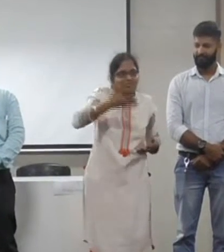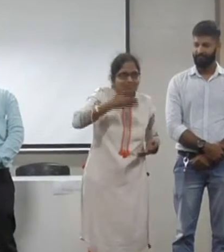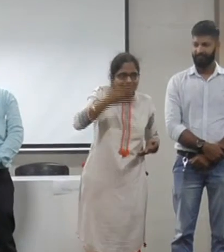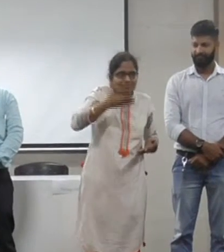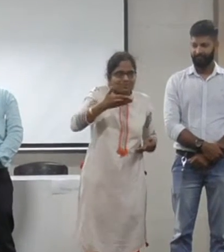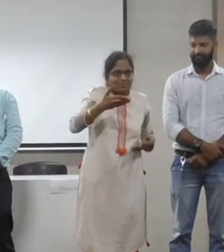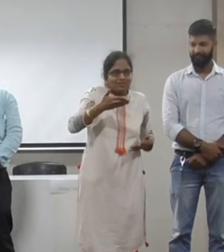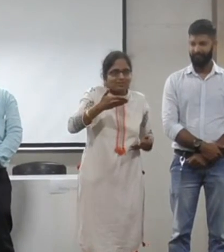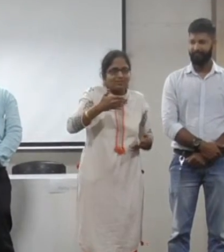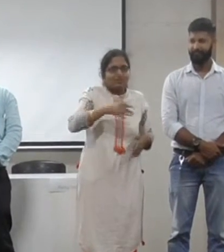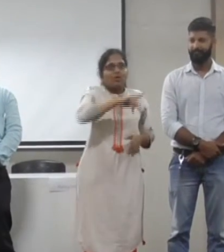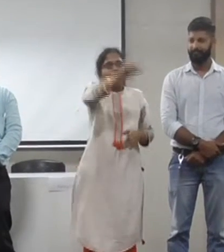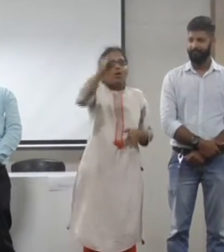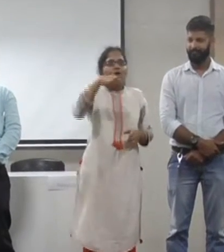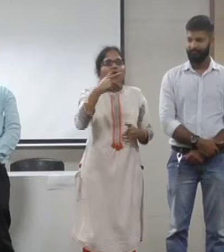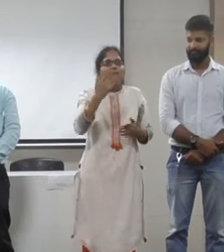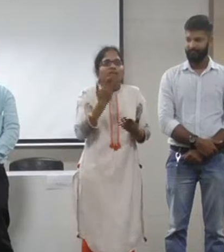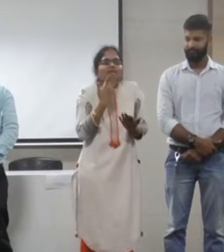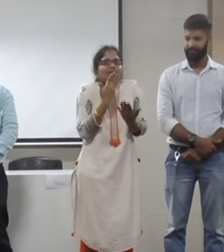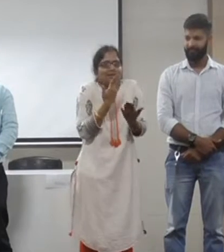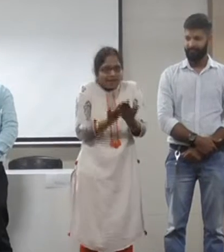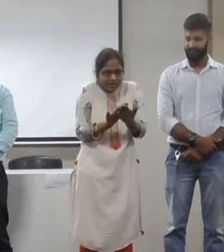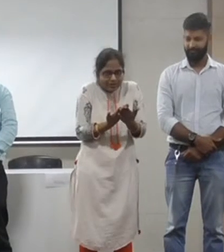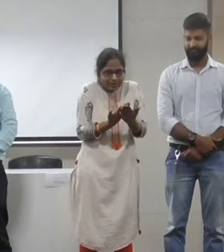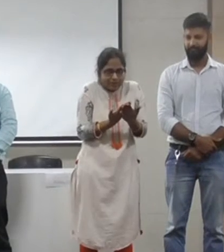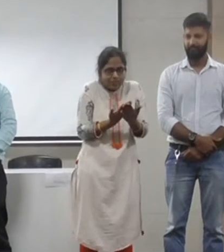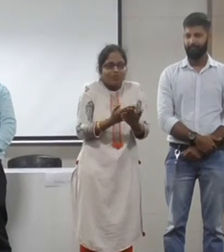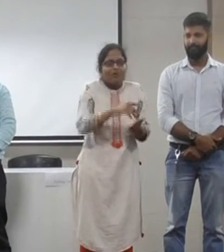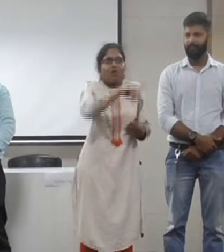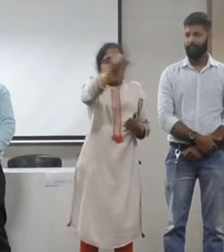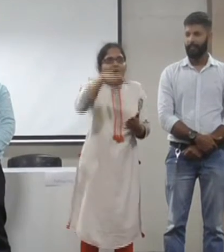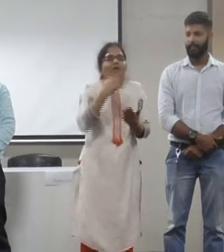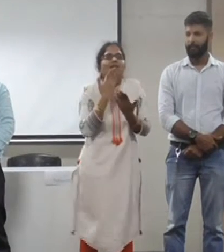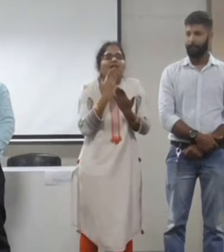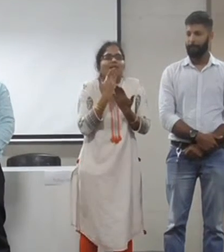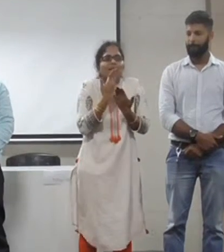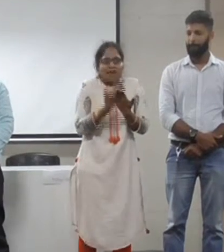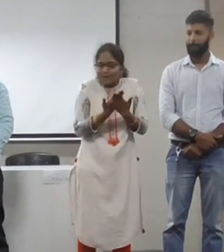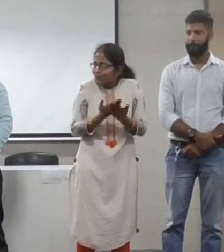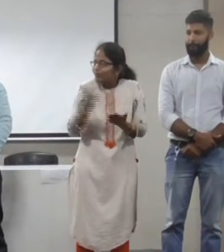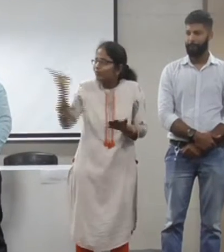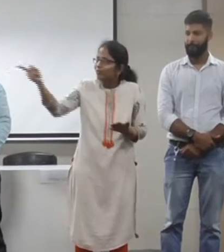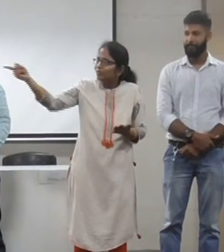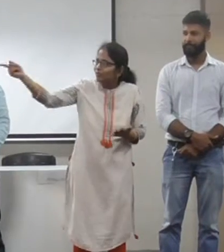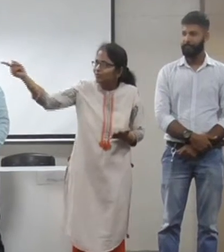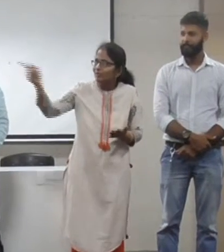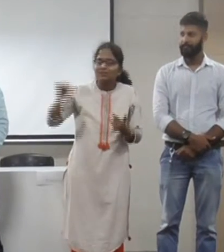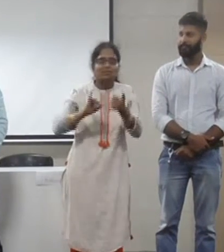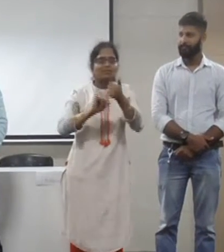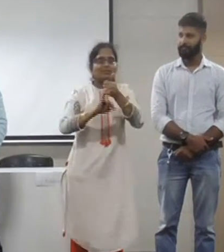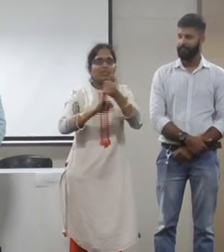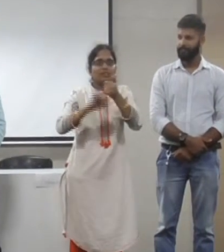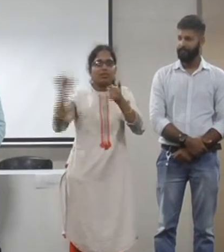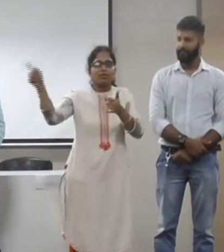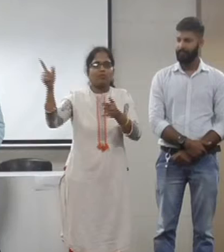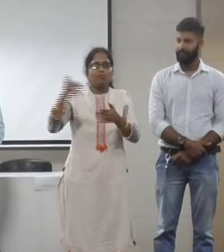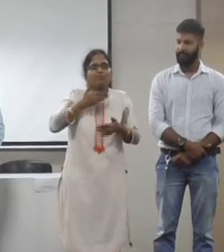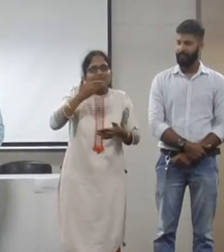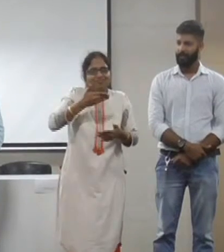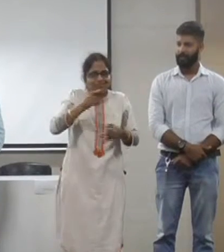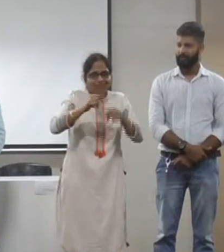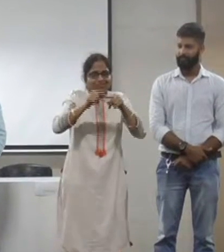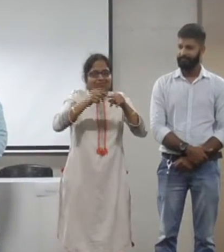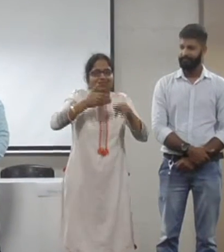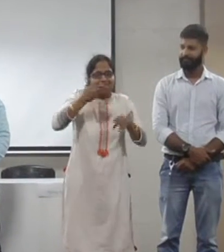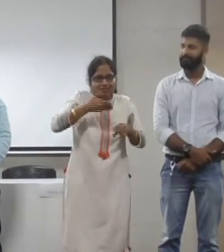trainer, Dr. Shantanu Gaur sir, for imparting education on voting process, as well